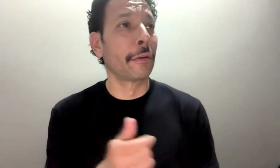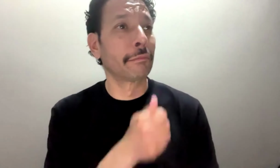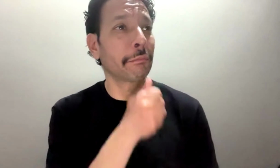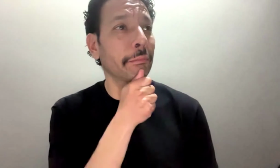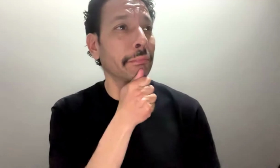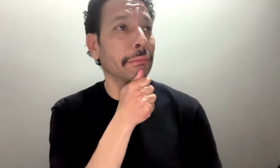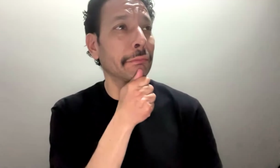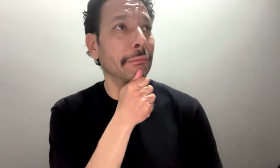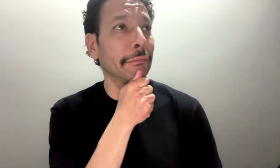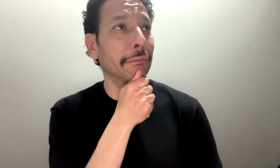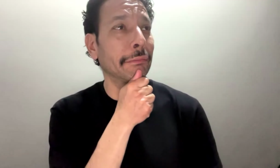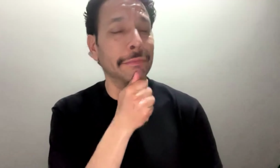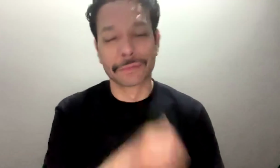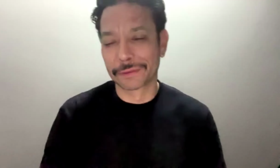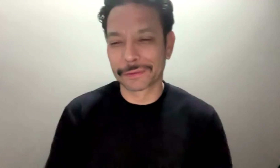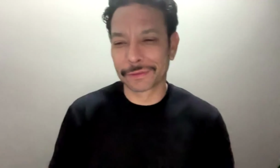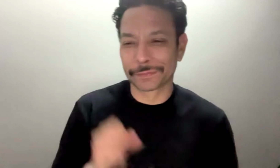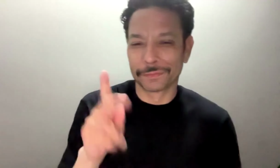Okay.